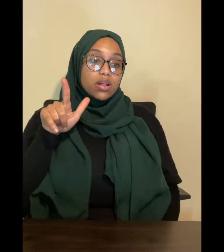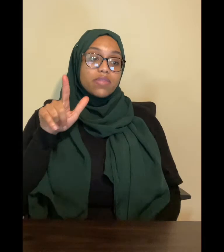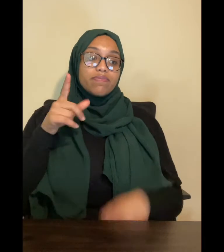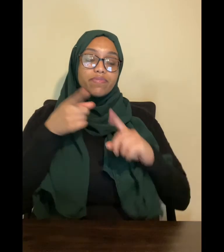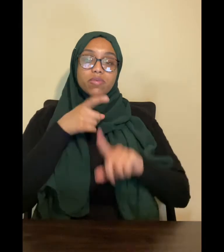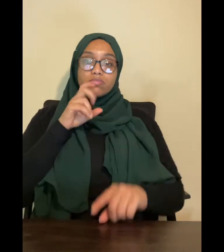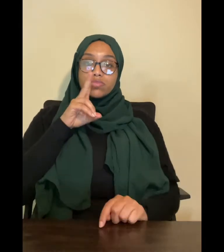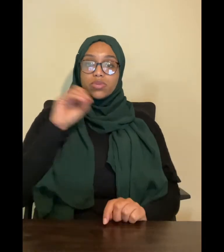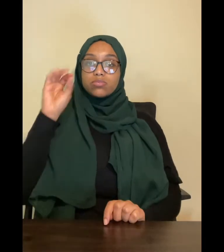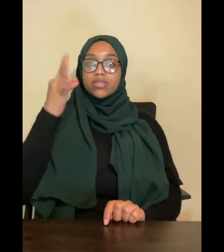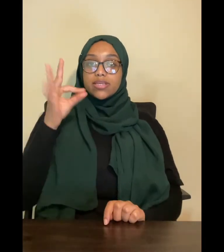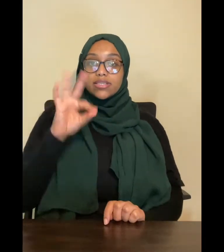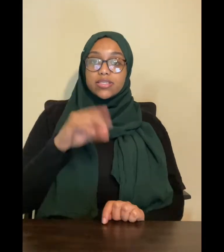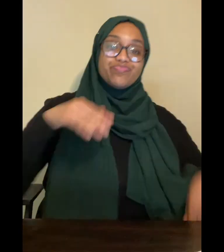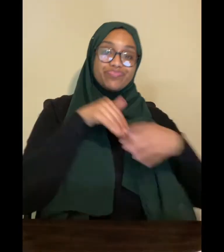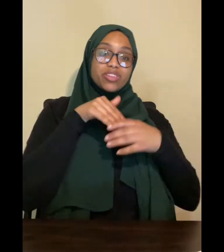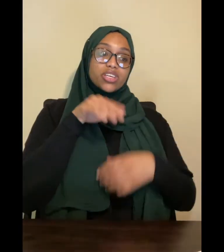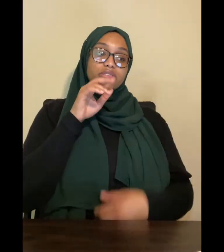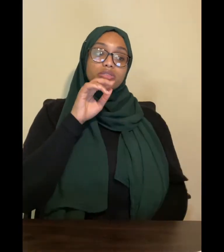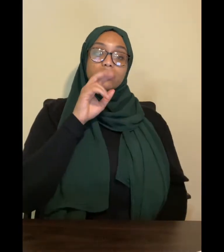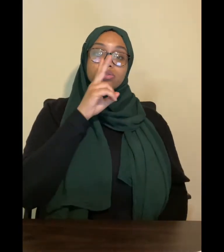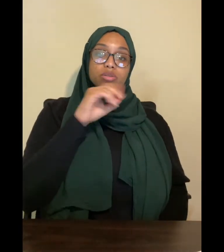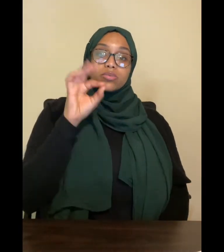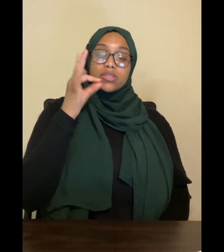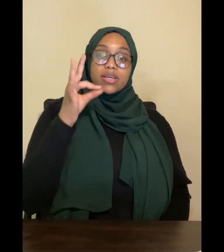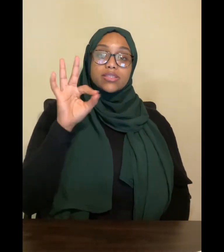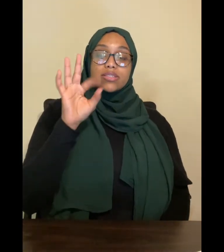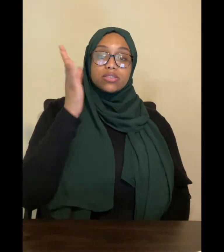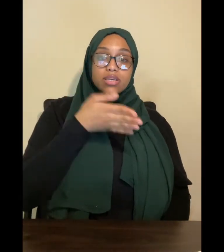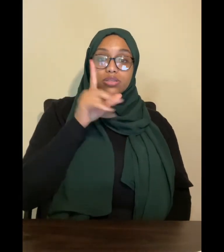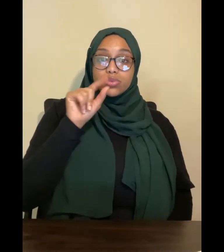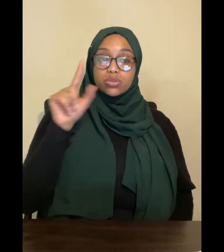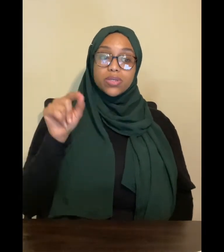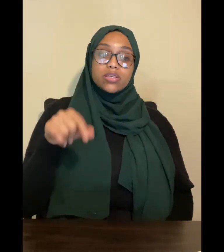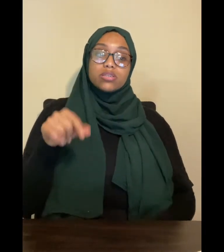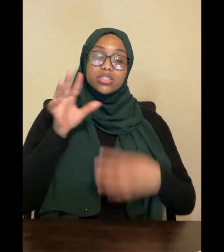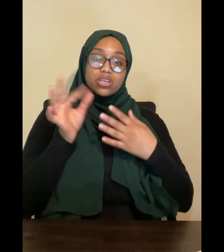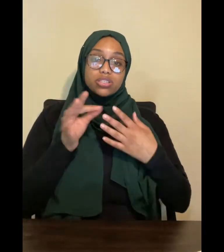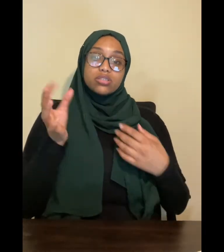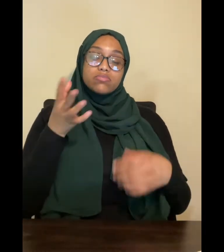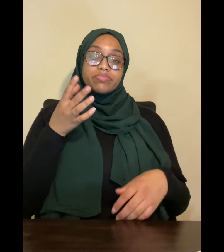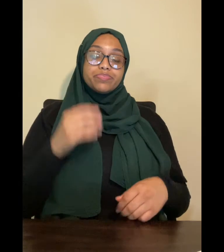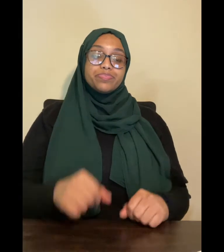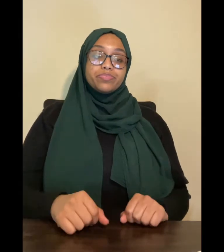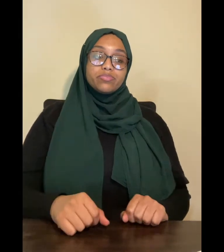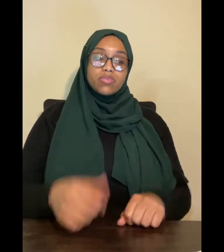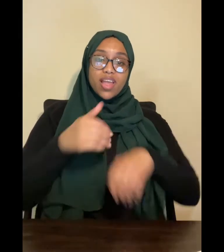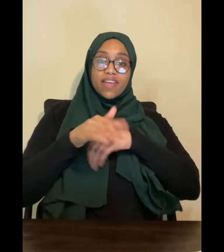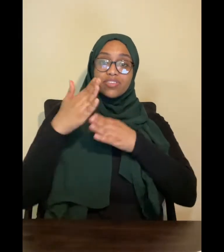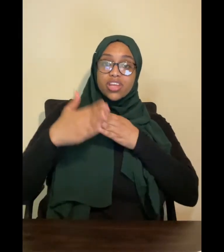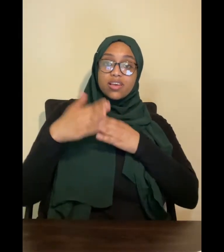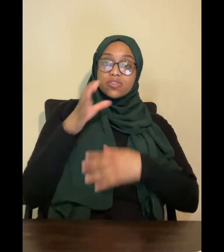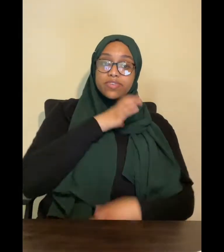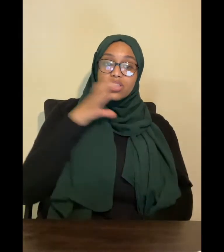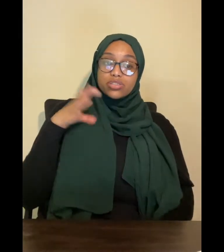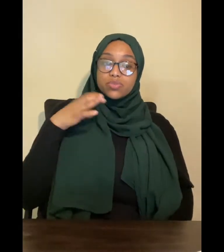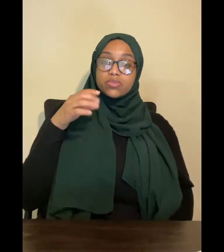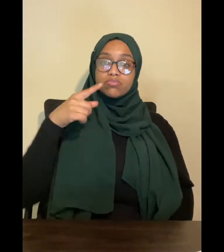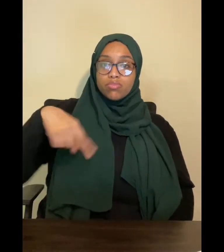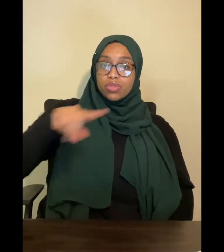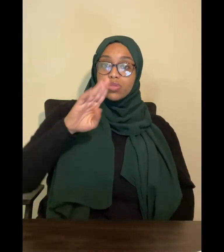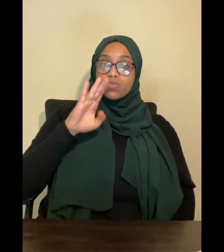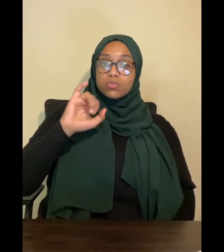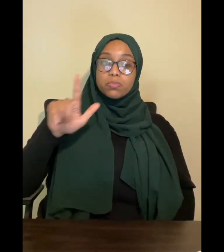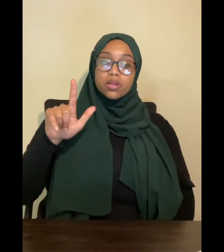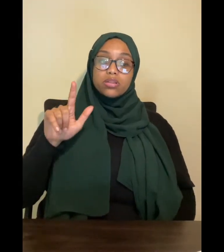anew. Um, Another aspect, usually you might find an introduction to the bill. It will talk a